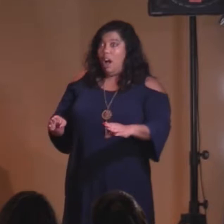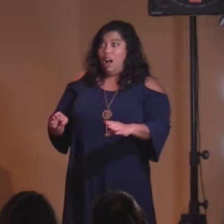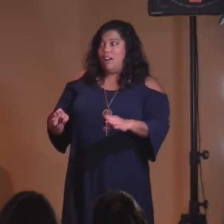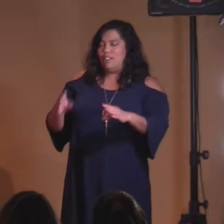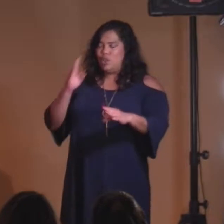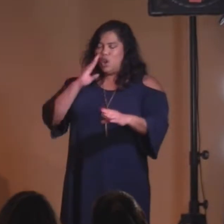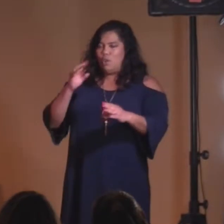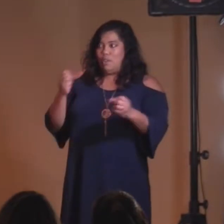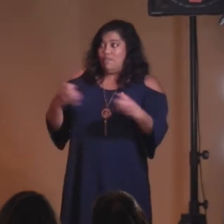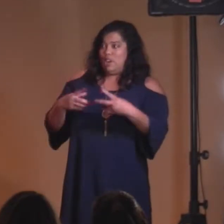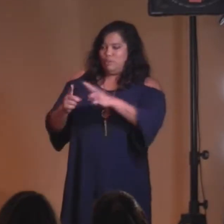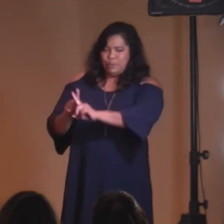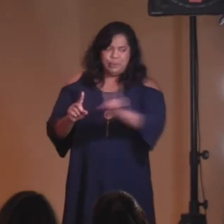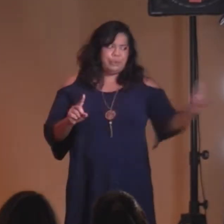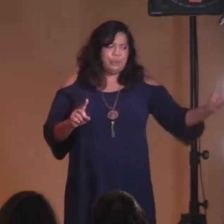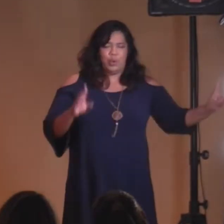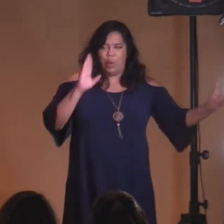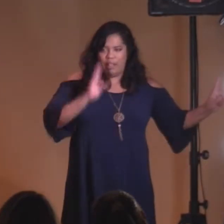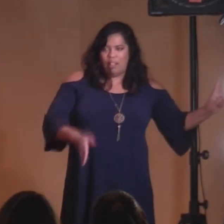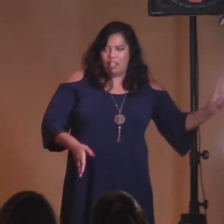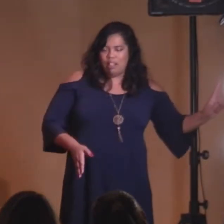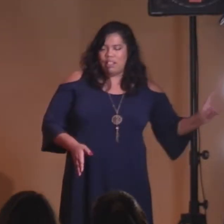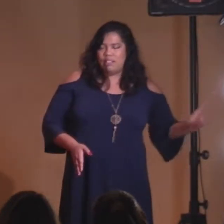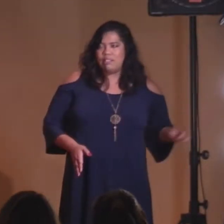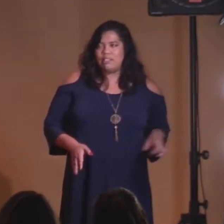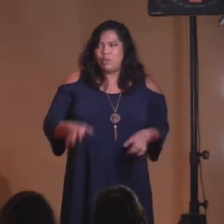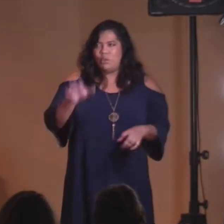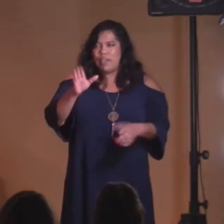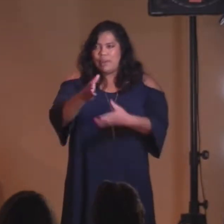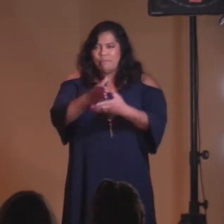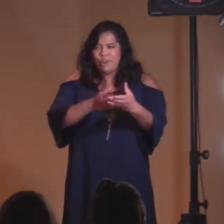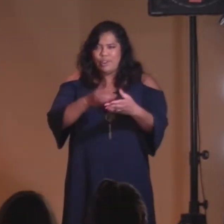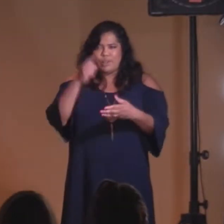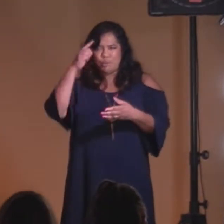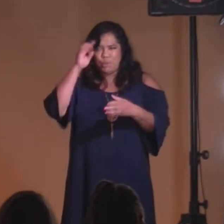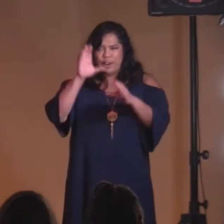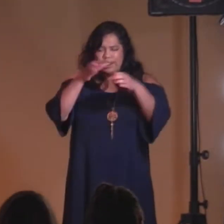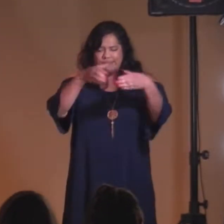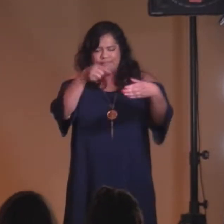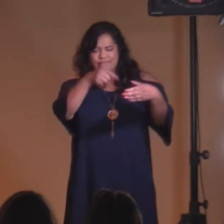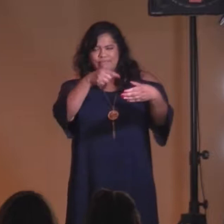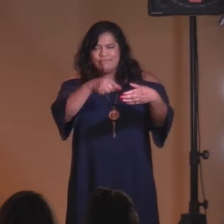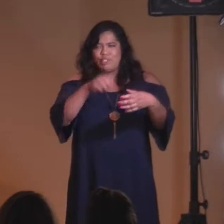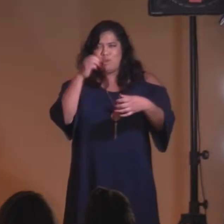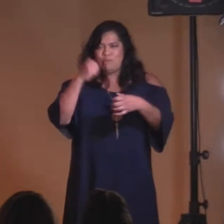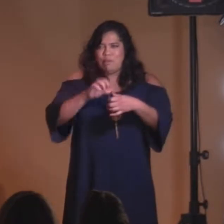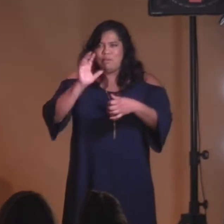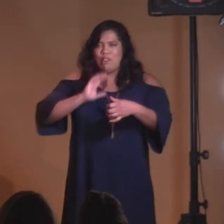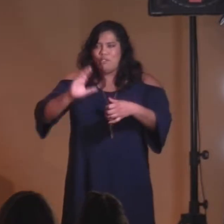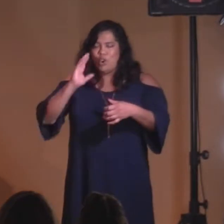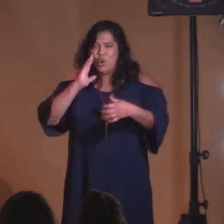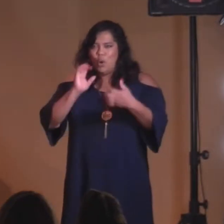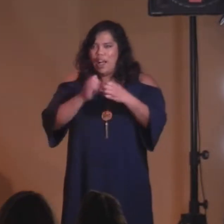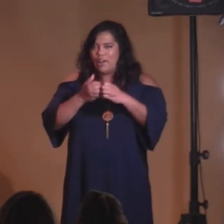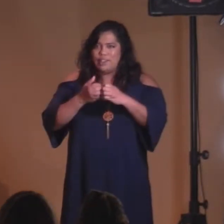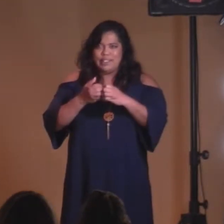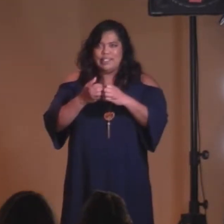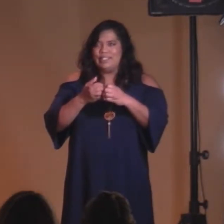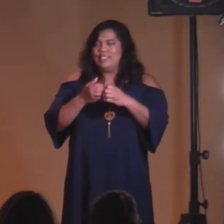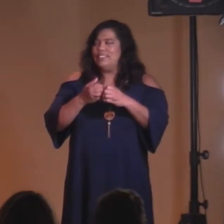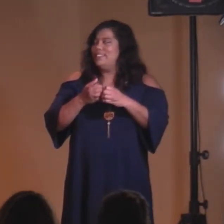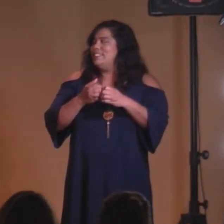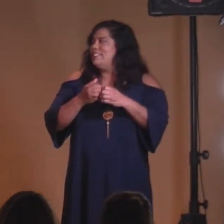to a certain degree, you know, that part of the brain that, you know, used to fend off saber-toothed tiger jumps out and it's